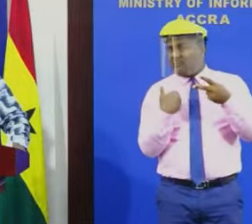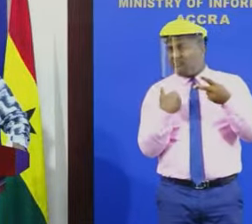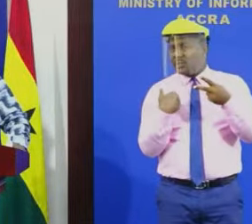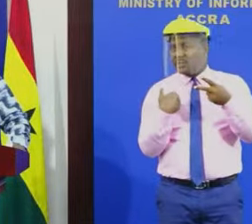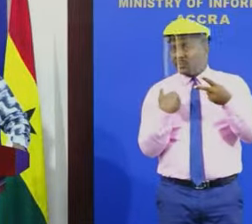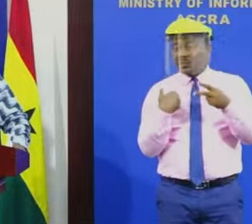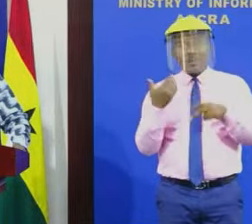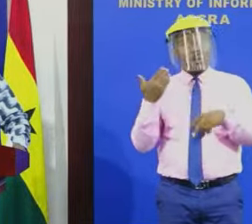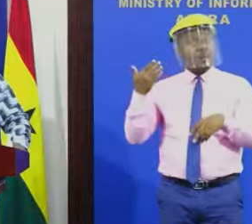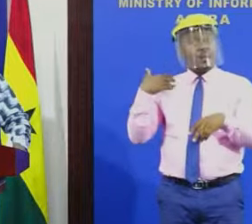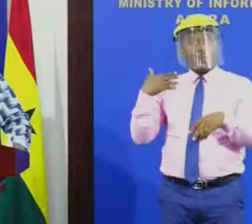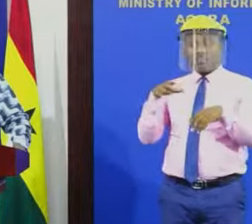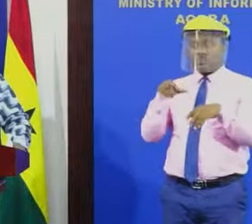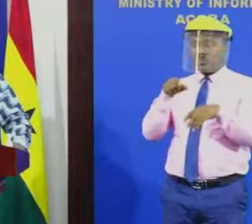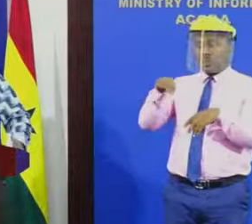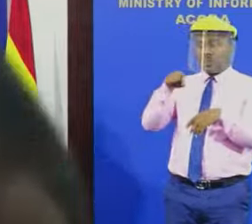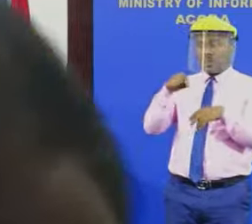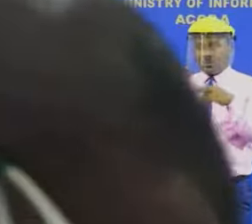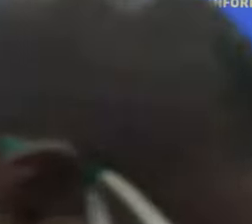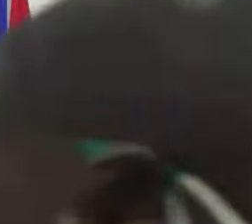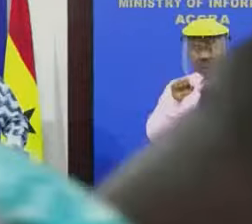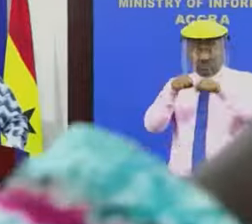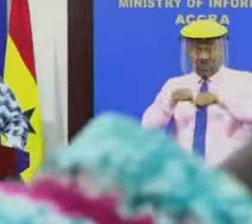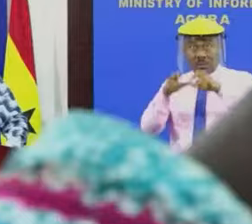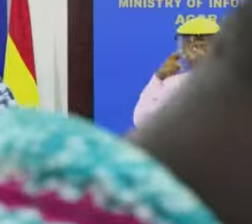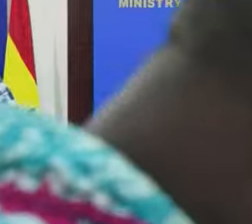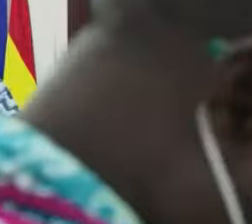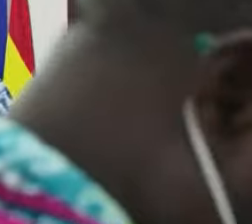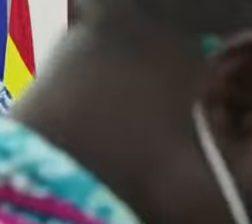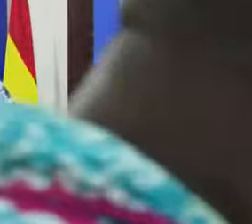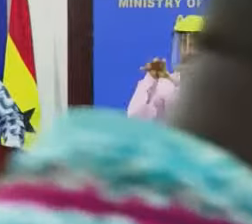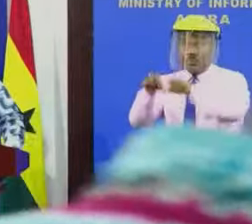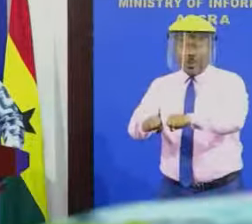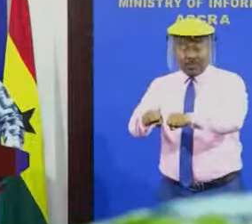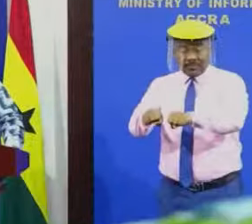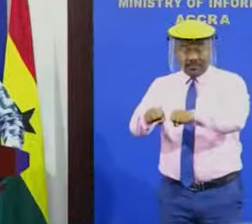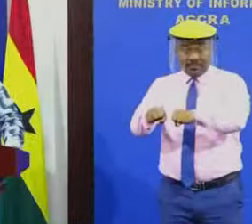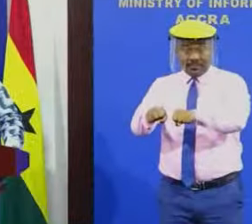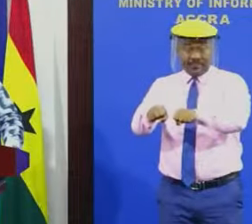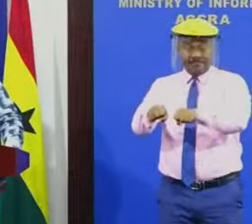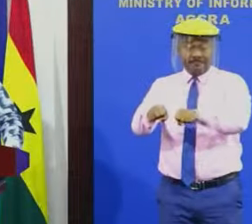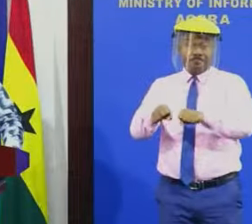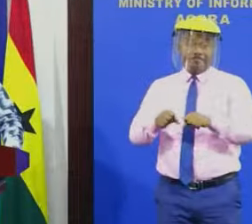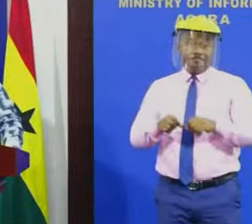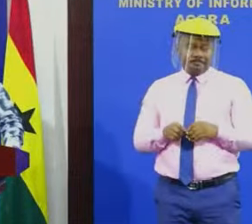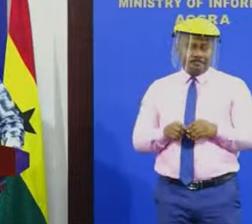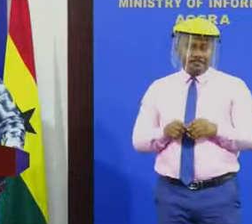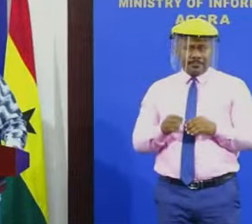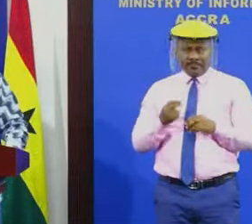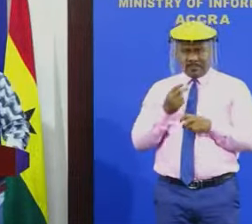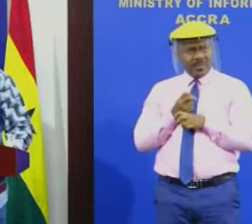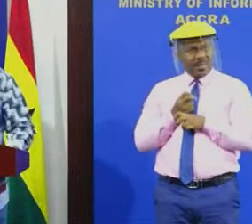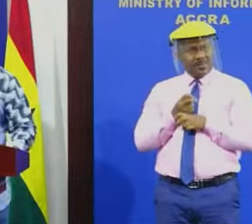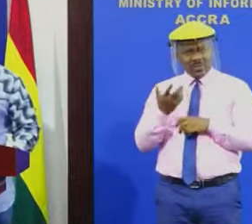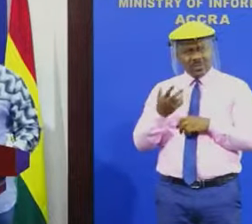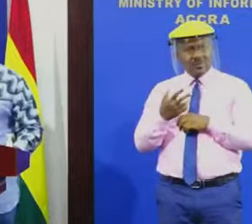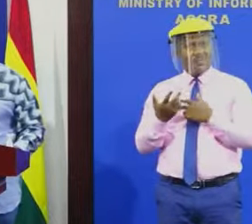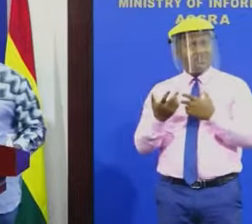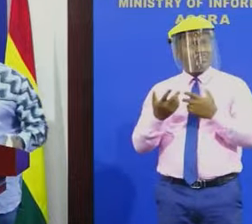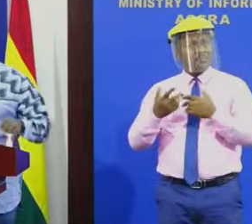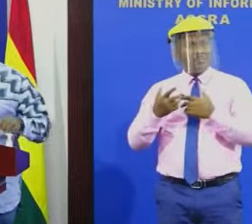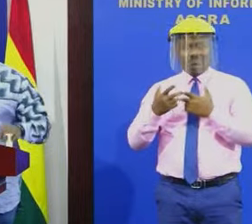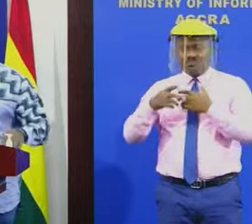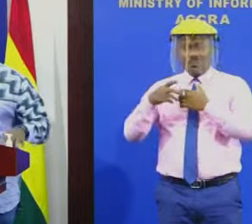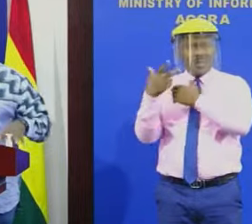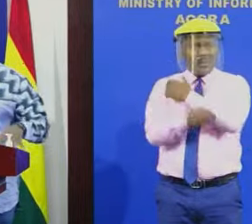we apprehended some pirates, the last time we apprehended some pirates, it became very difficult prosecuting them in the country